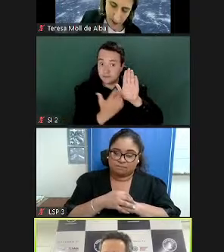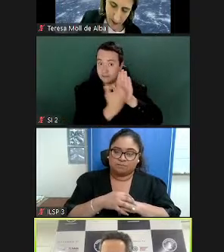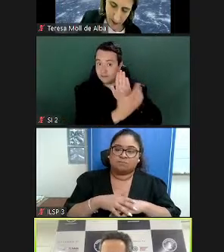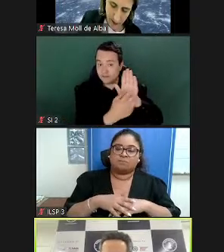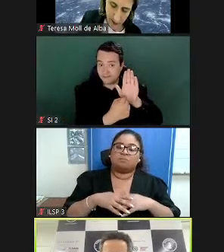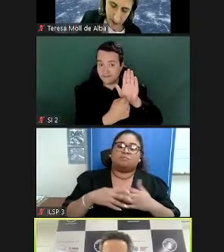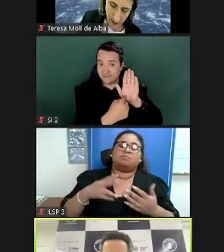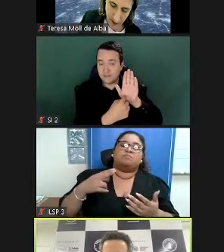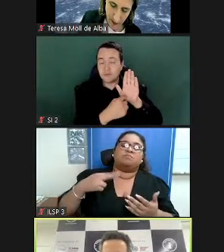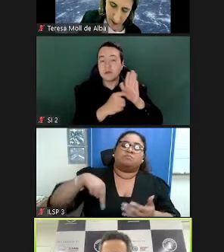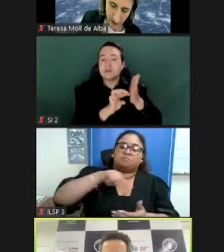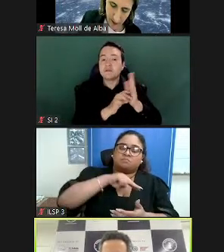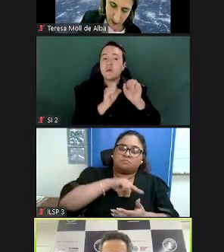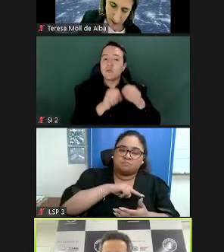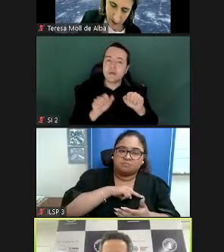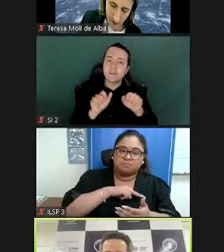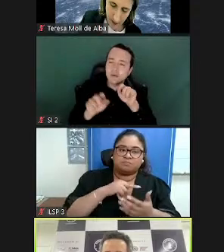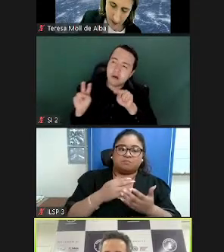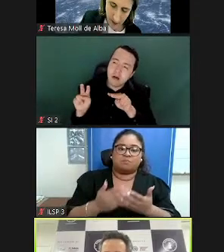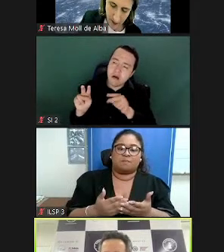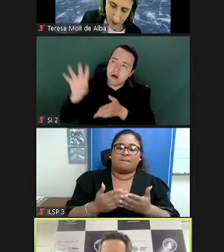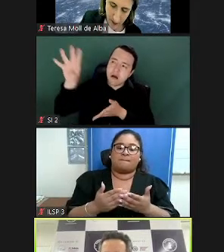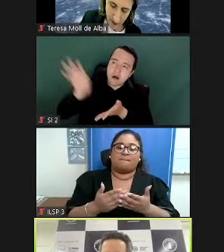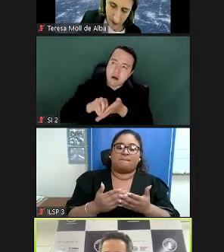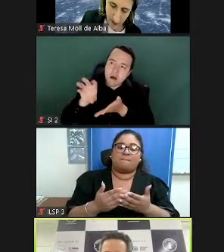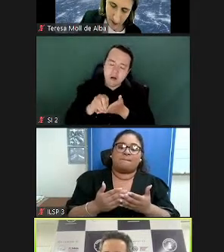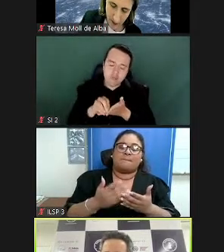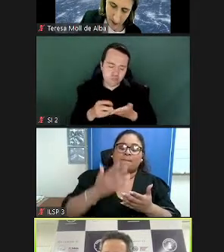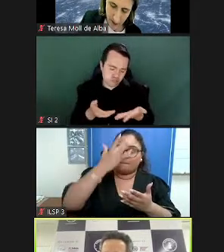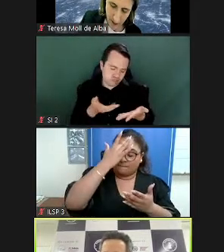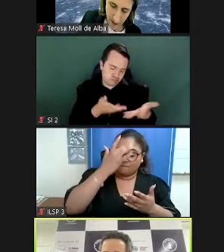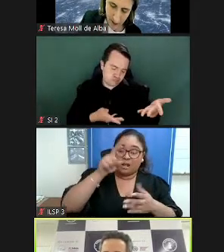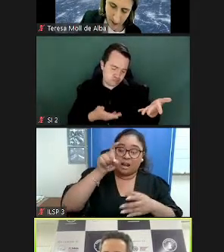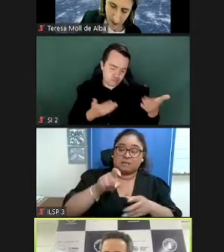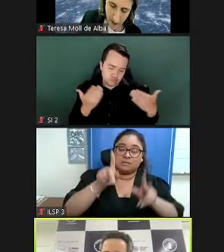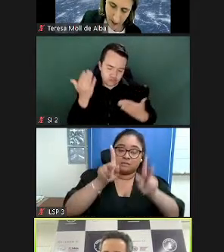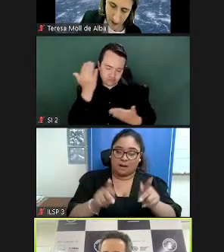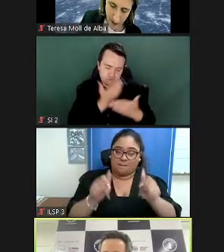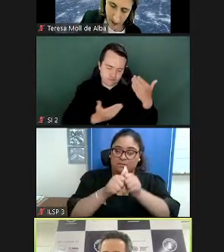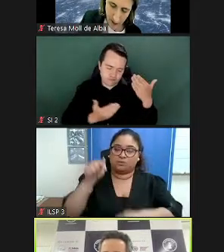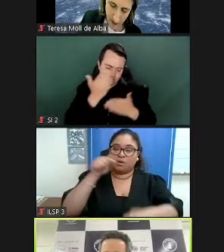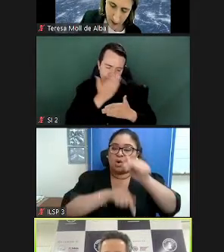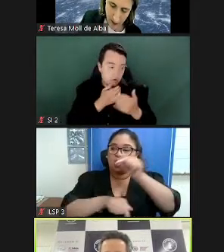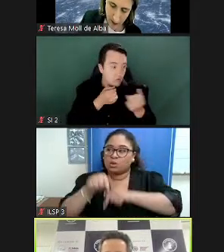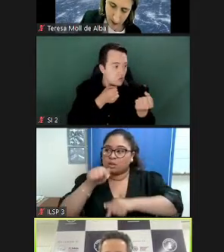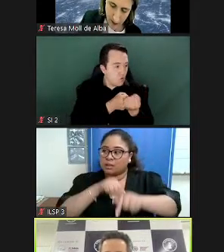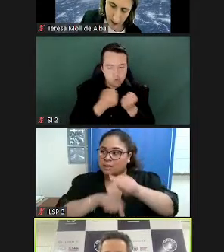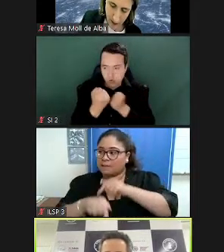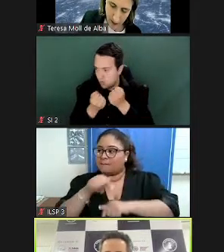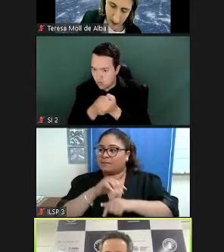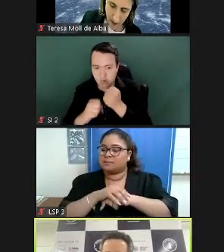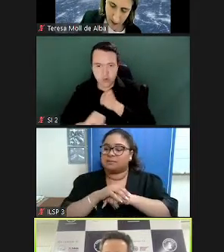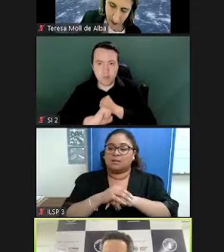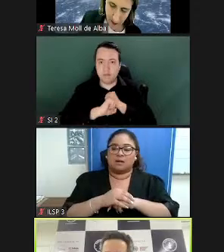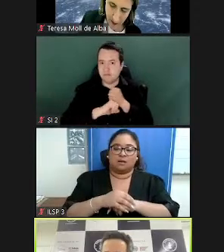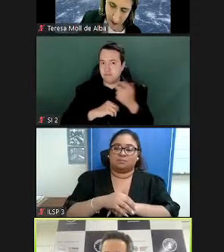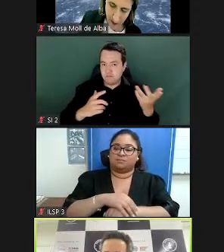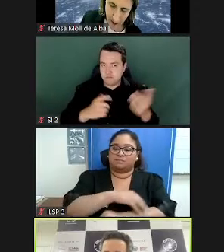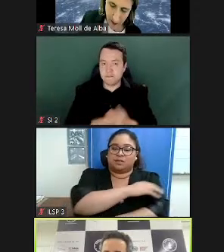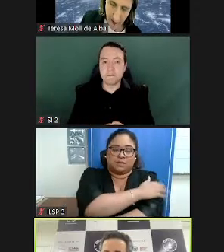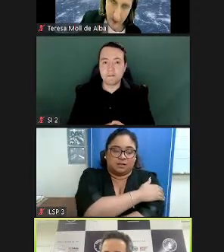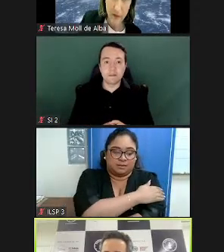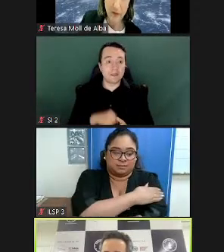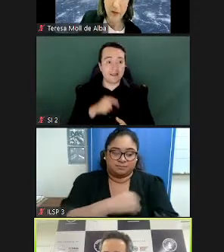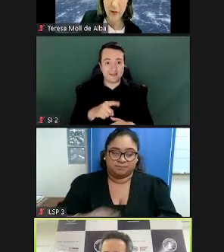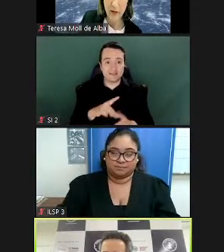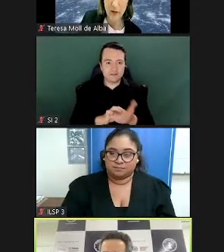become an interface for collaborative intelligence it will allow people with disabilities and their organizations to access